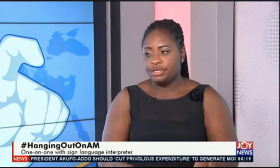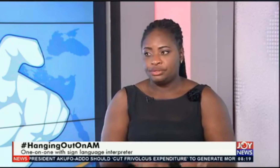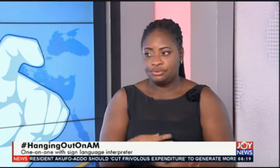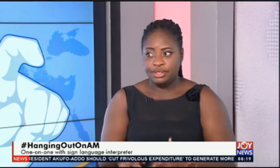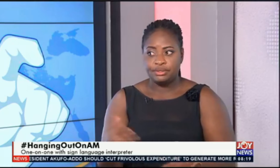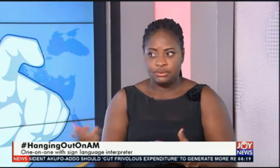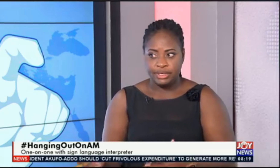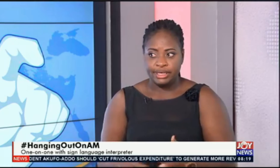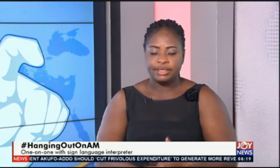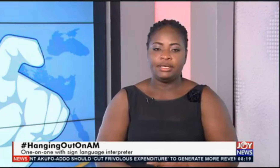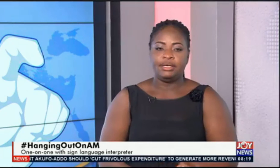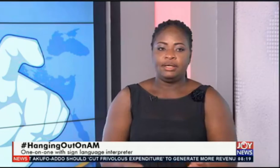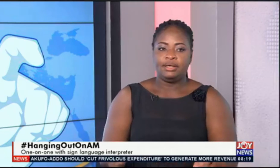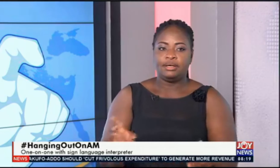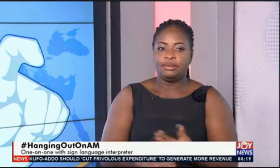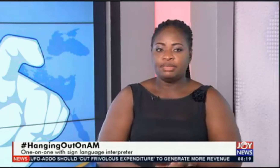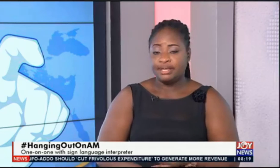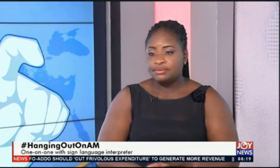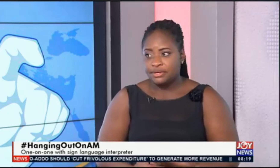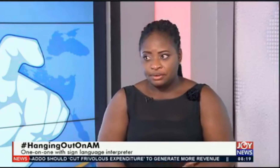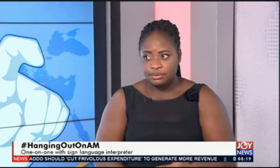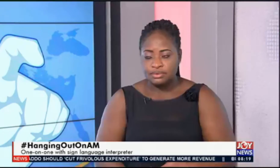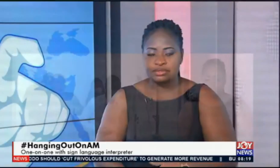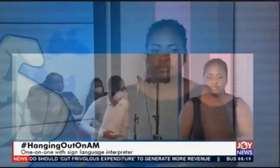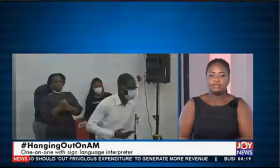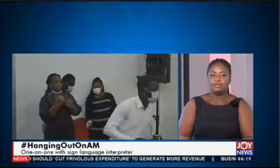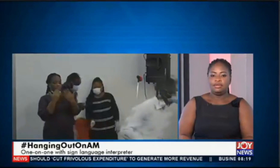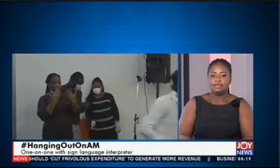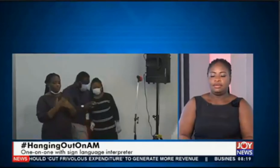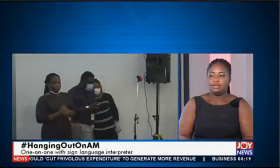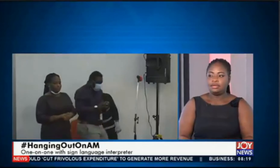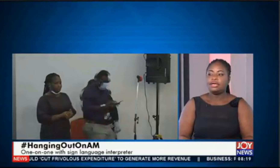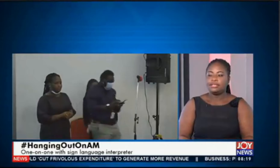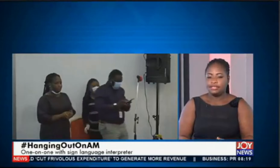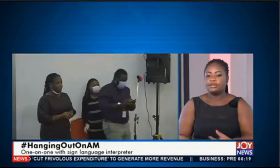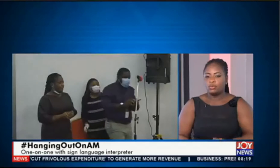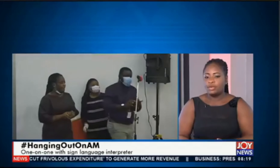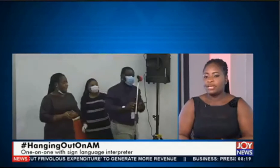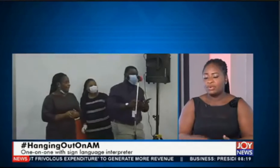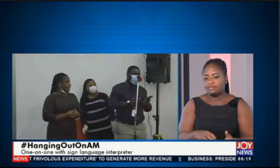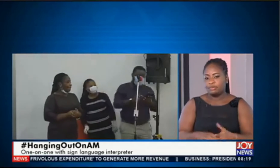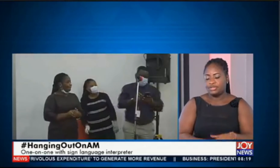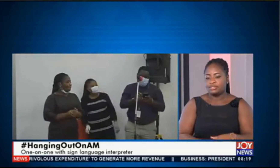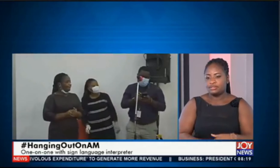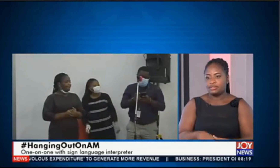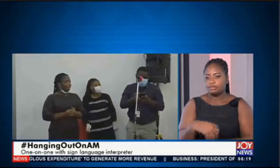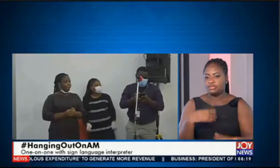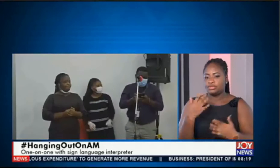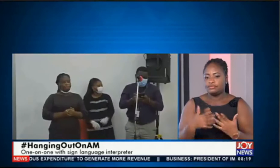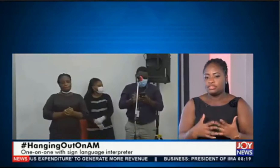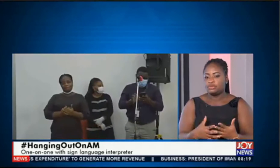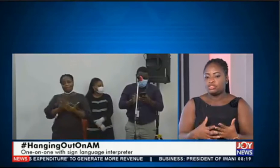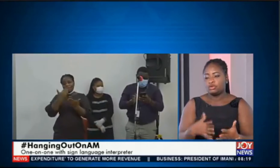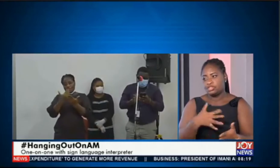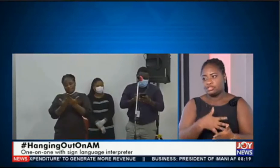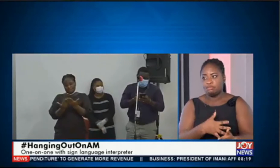to read, reading to learn. Okay. Girls. So you were doing all those and gigs? Then whenever the president is coming to give